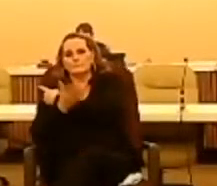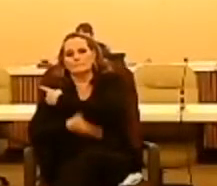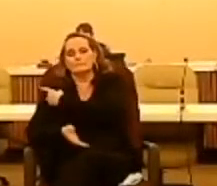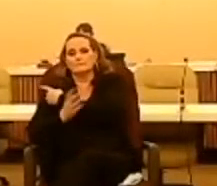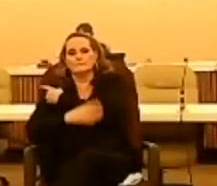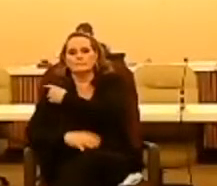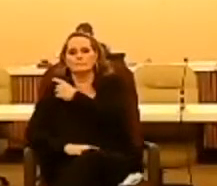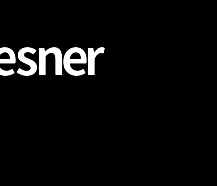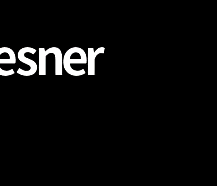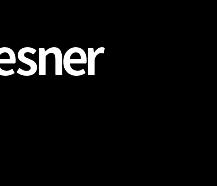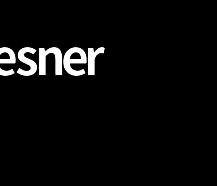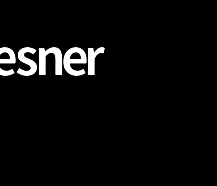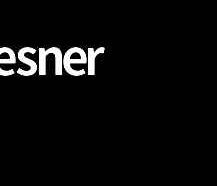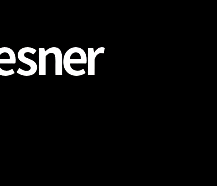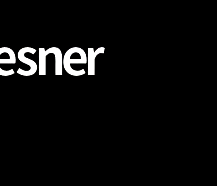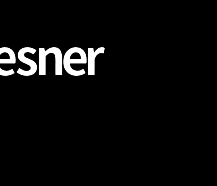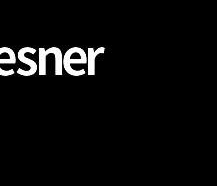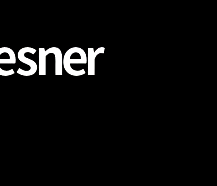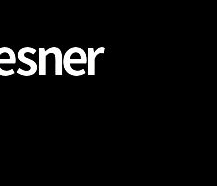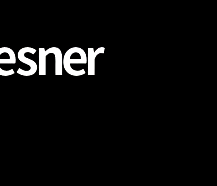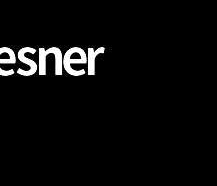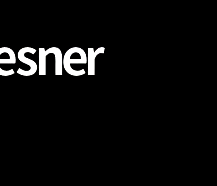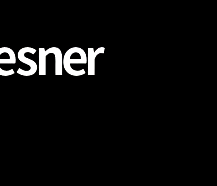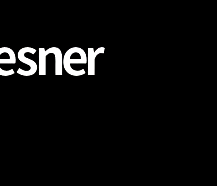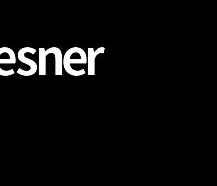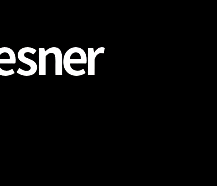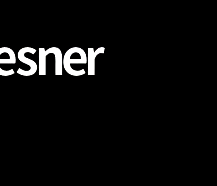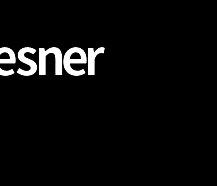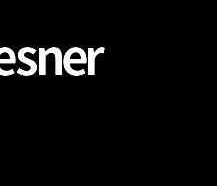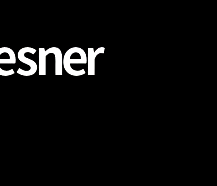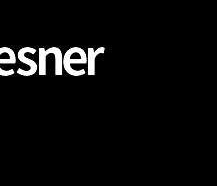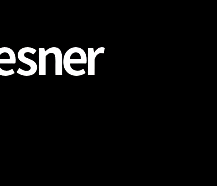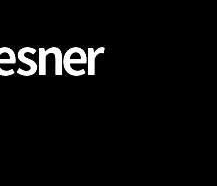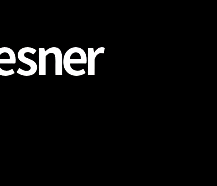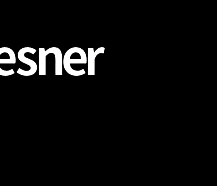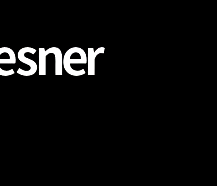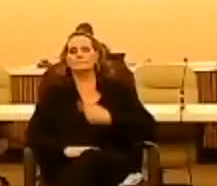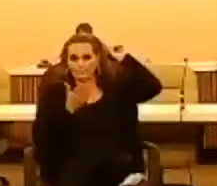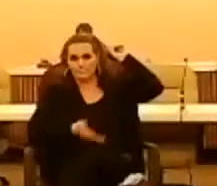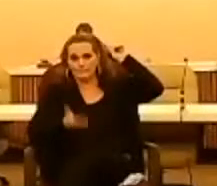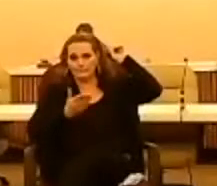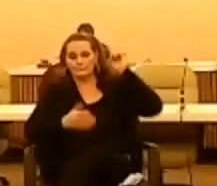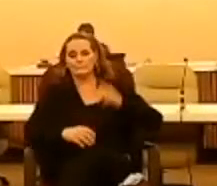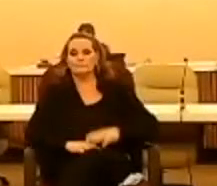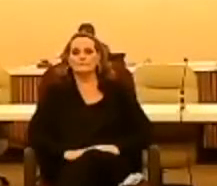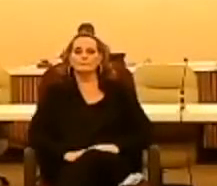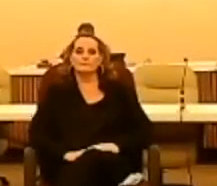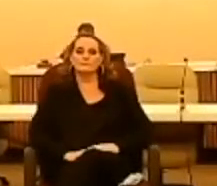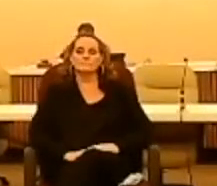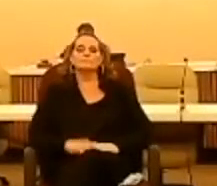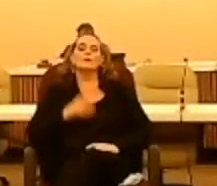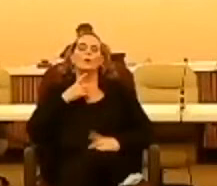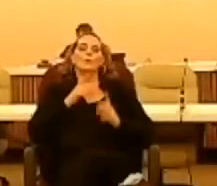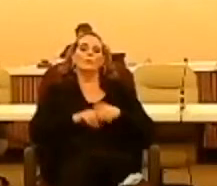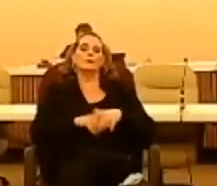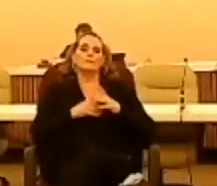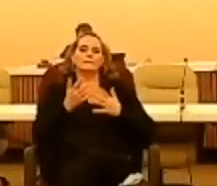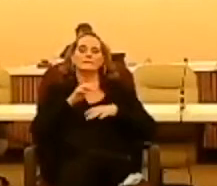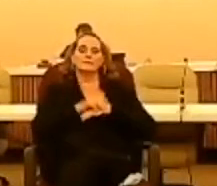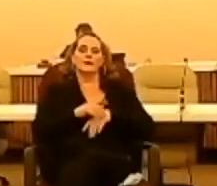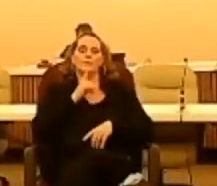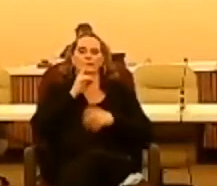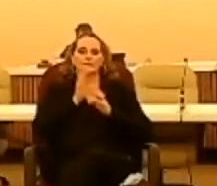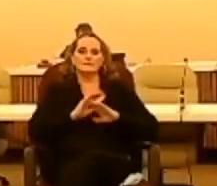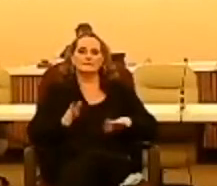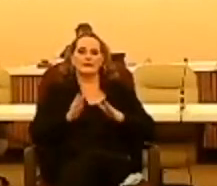Here. Councilmember Bolsner. Here. Supervisor Schultz. Here. We'll begin tonight with a silent